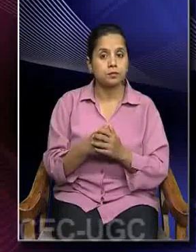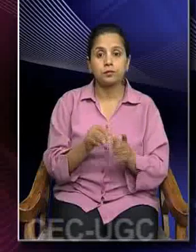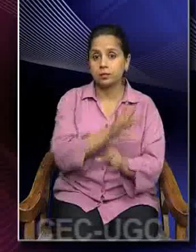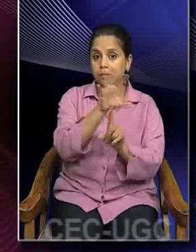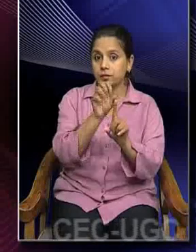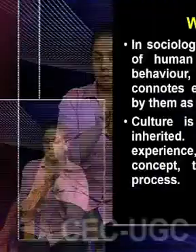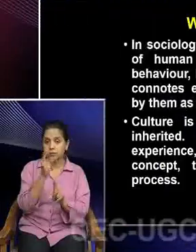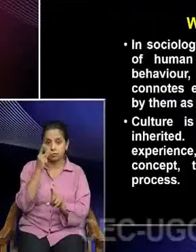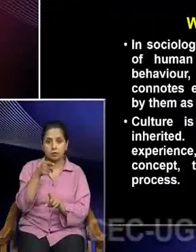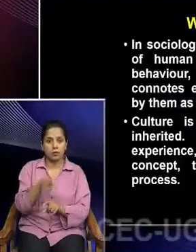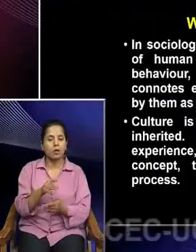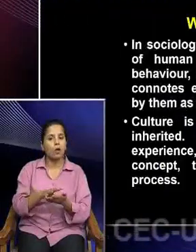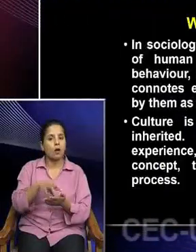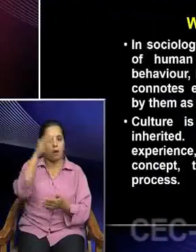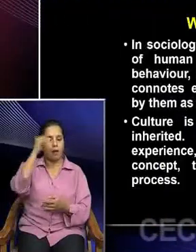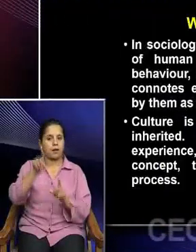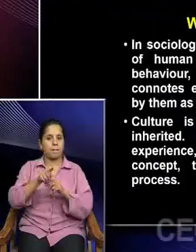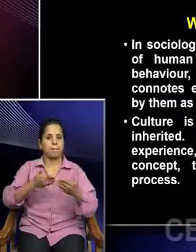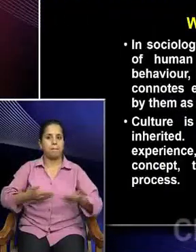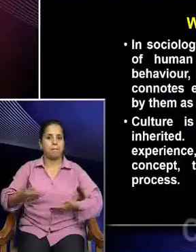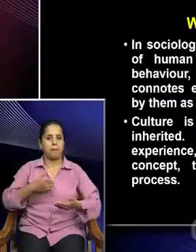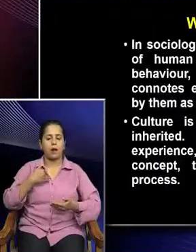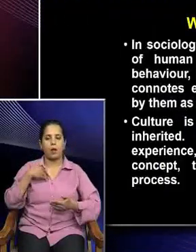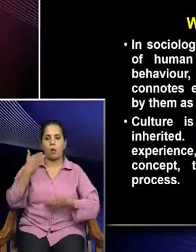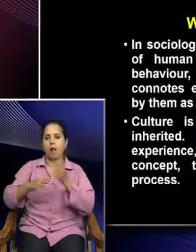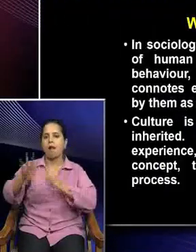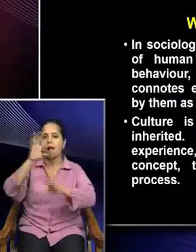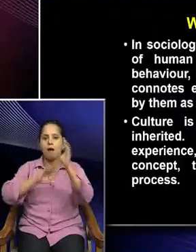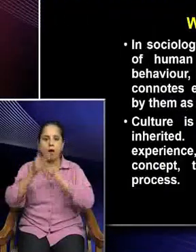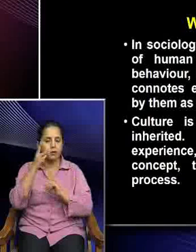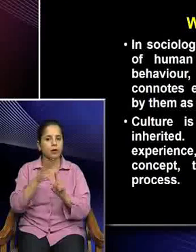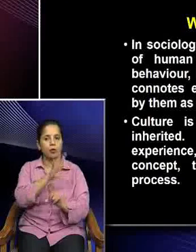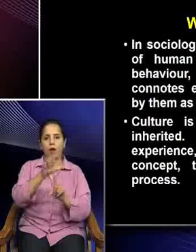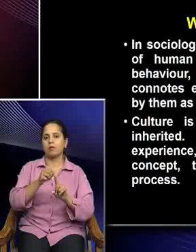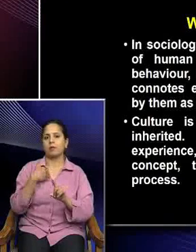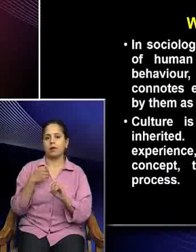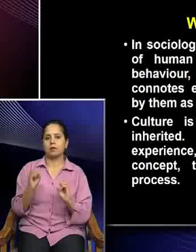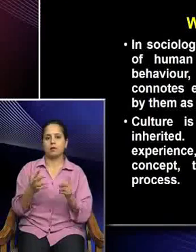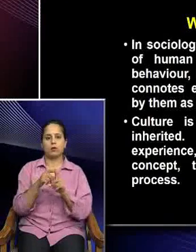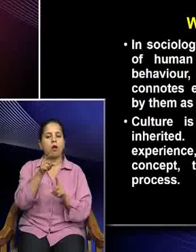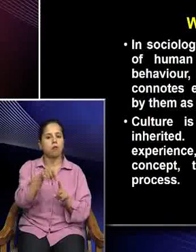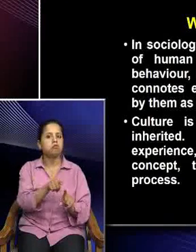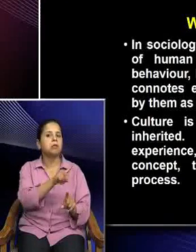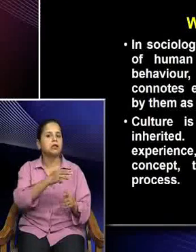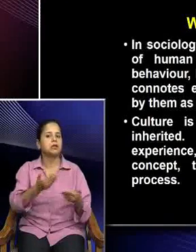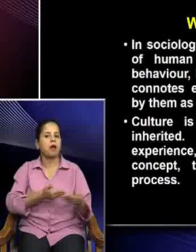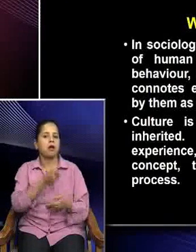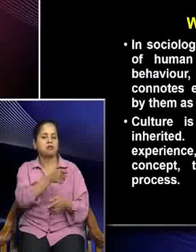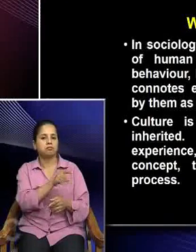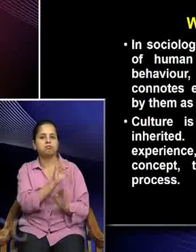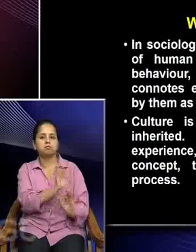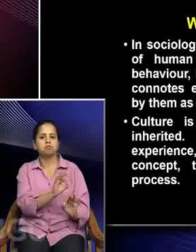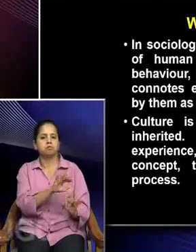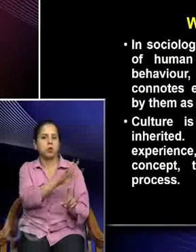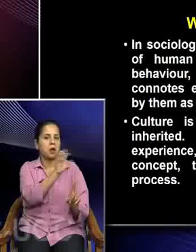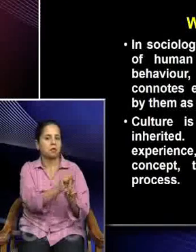culture is a learned behavior. So we learn, and that is why we say you are a cultured person. So if you